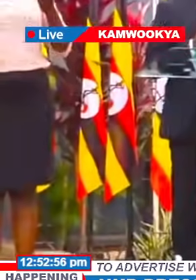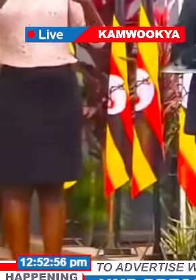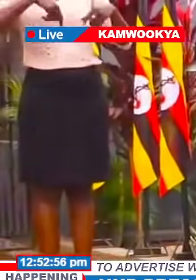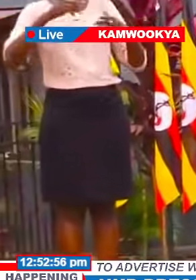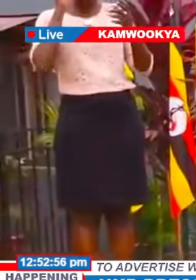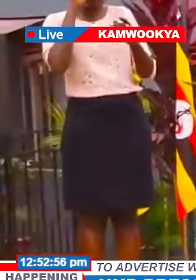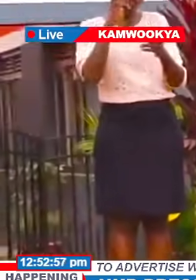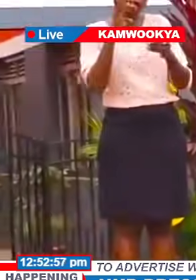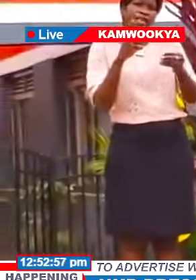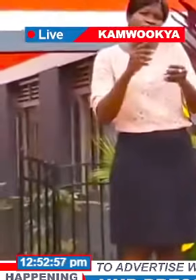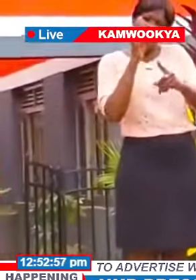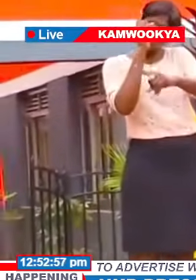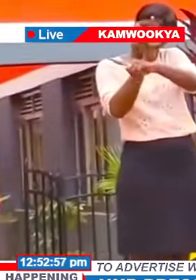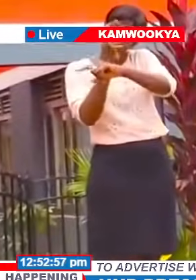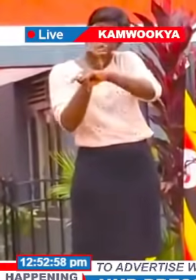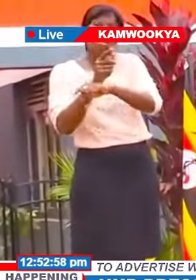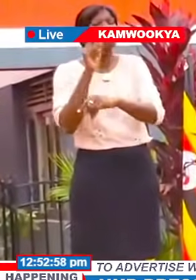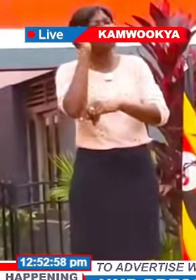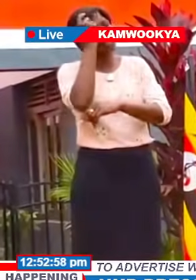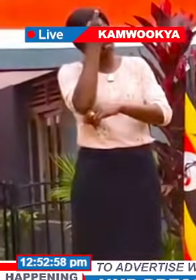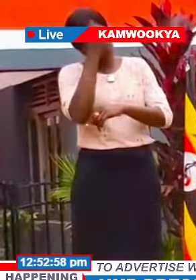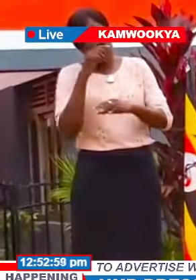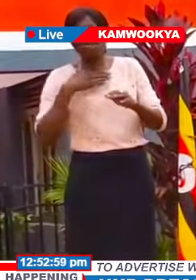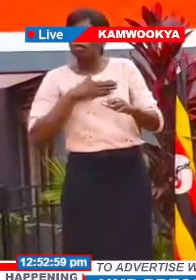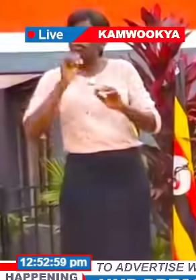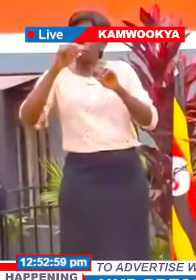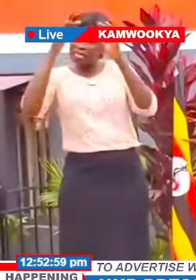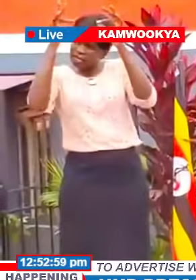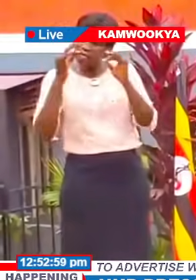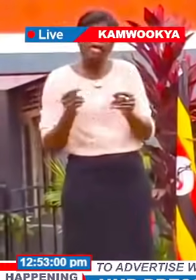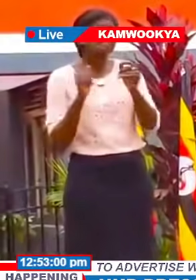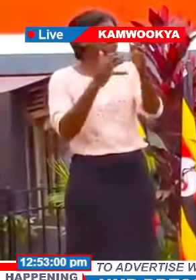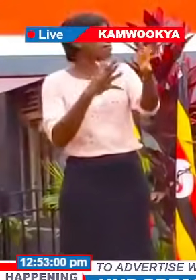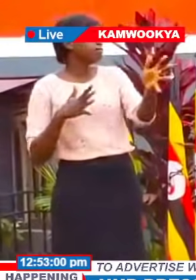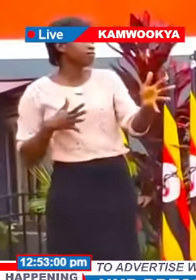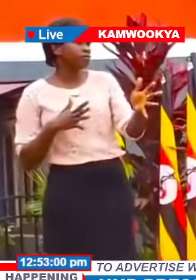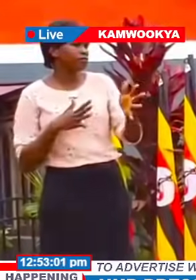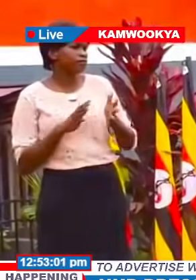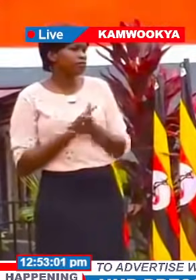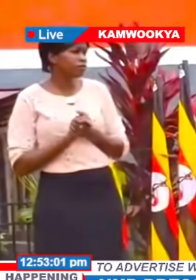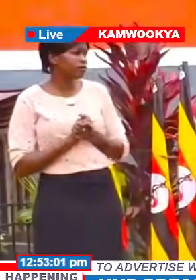kusobola okubawabula ku parliament tulabe nga bakola ekituufu. Mwebale nnyo.